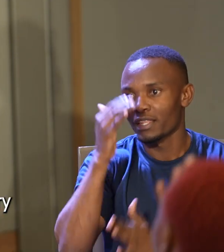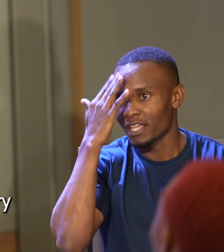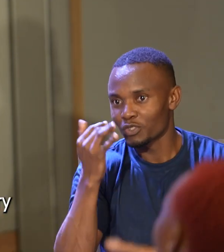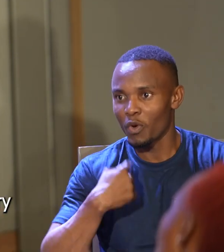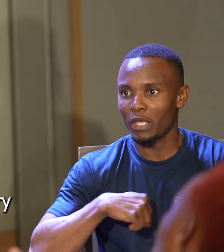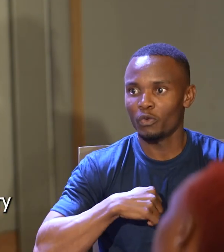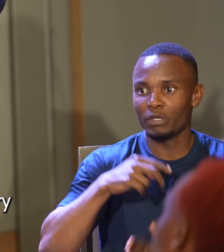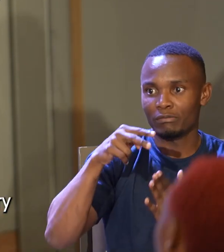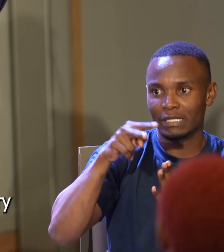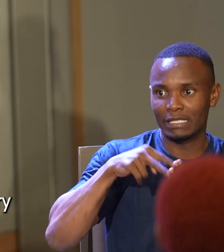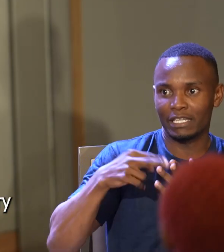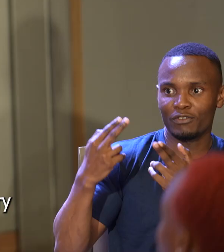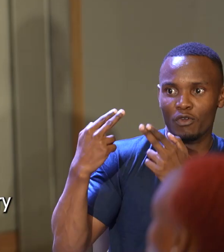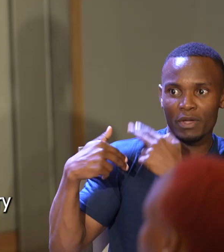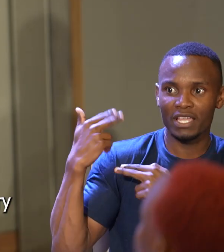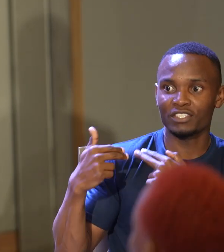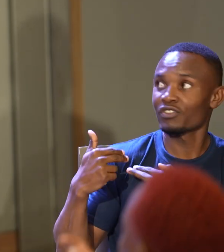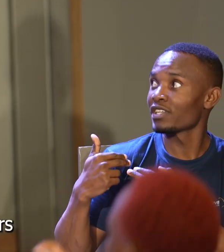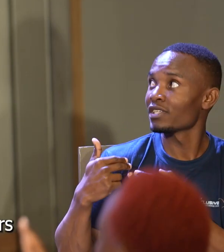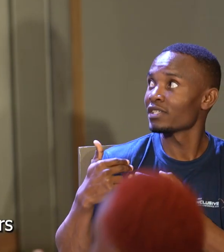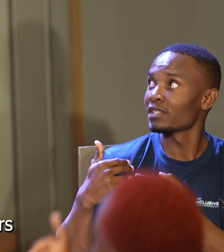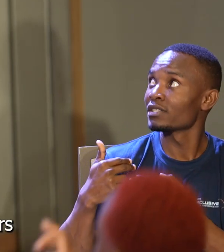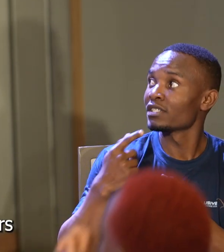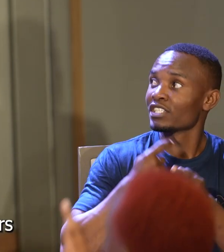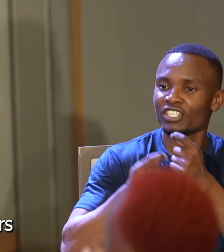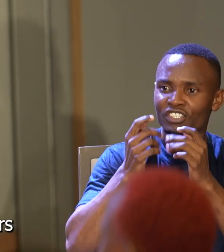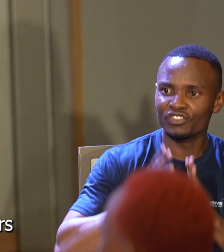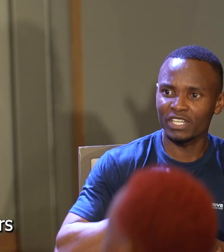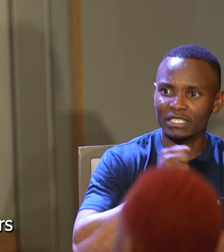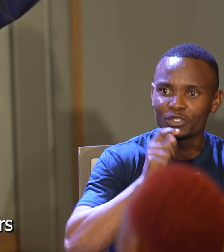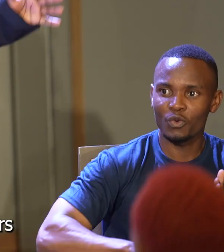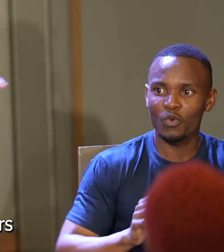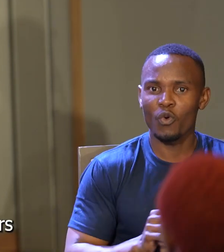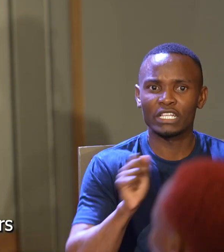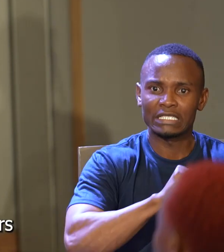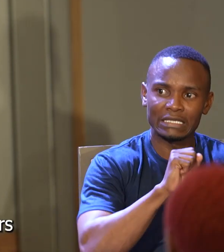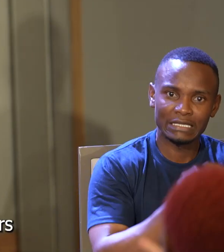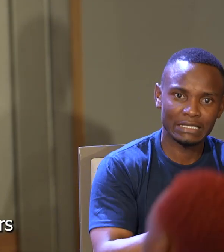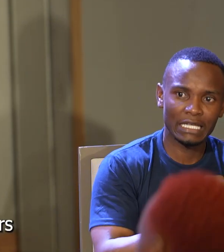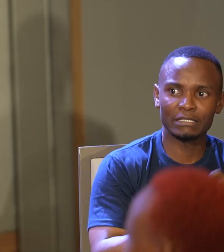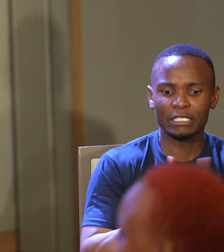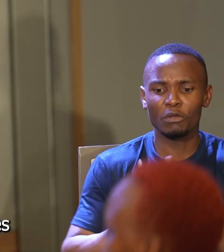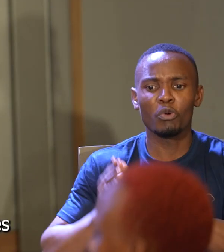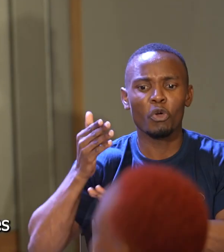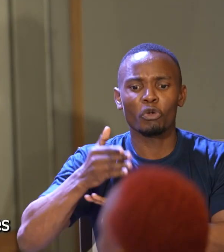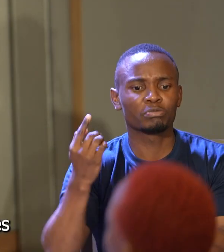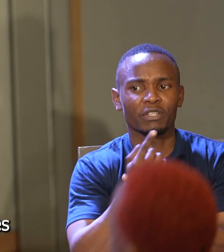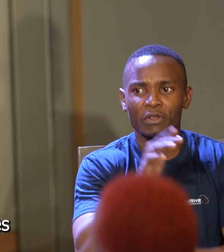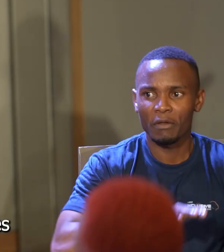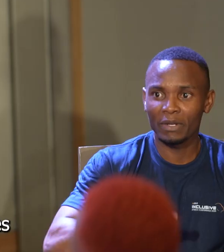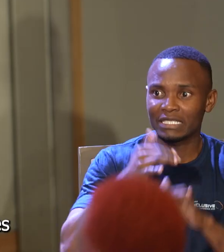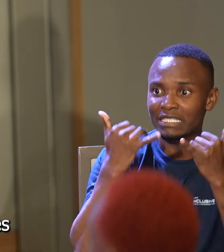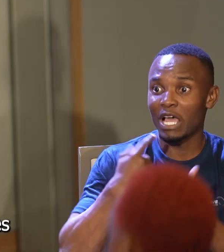from history that traders often traversed deserts, crossed seas, crossed waters, and